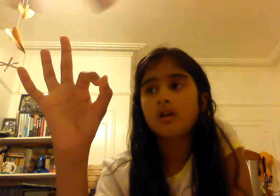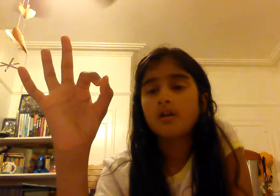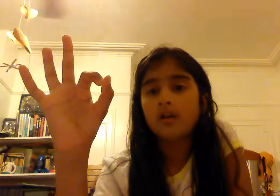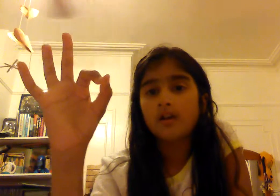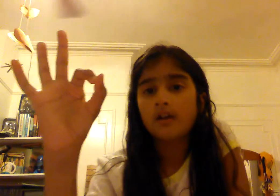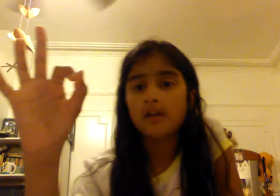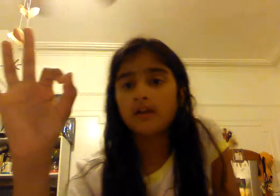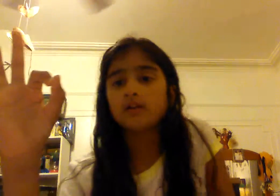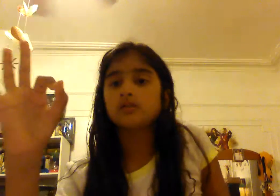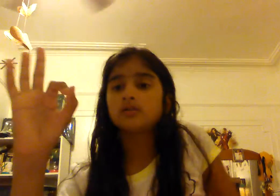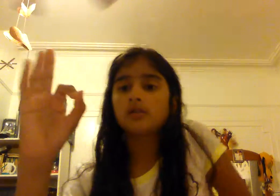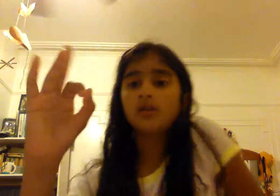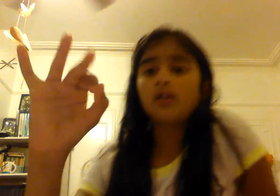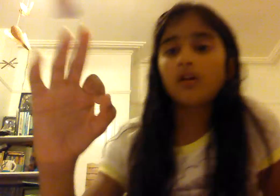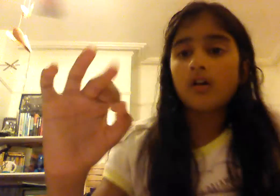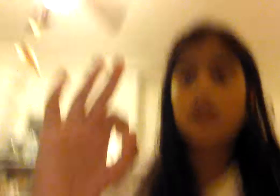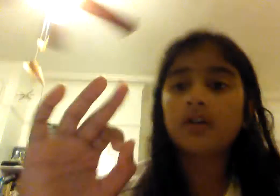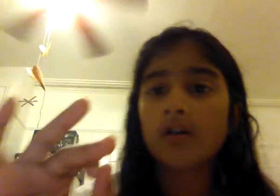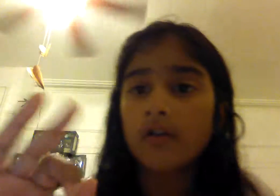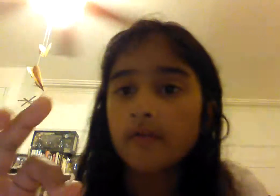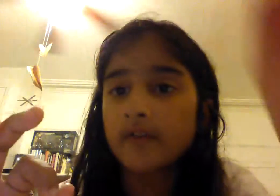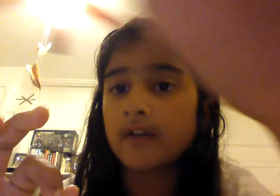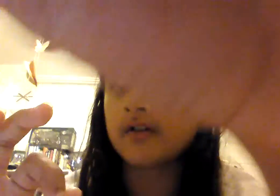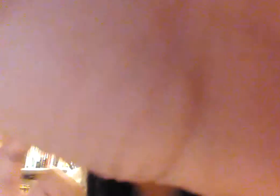and all your other fingers,